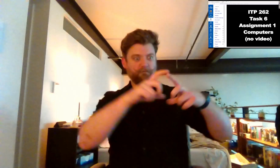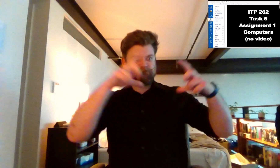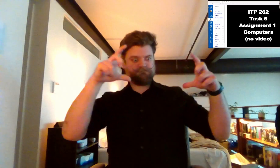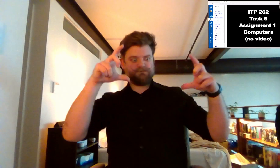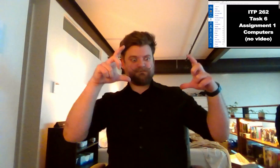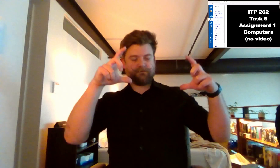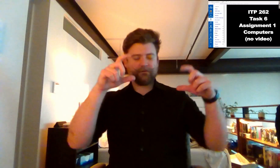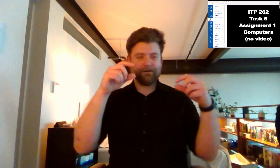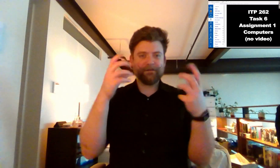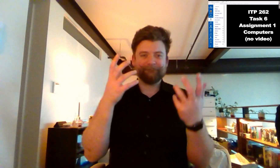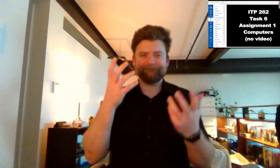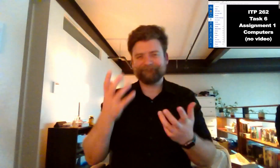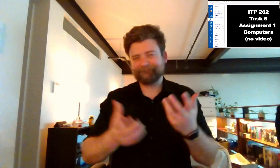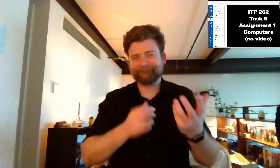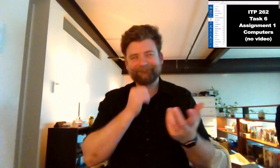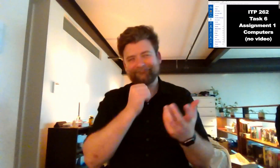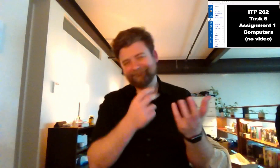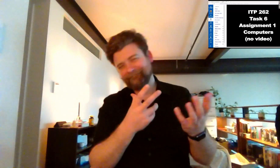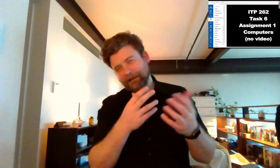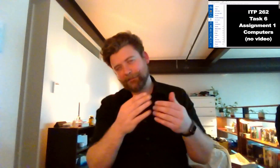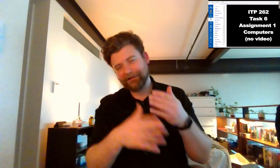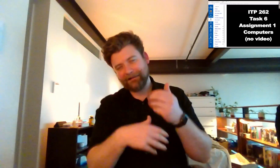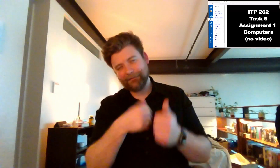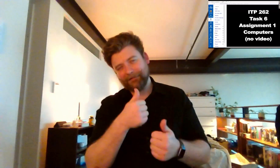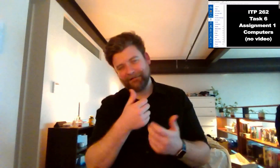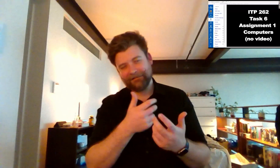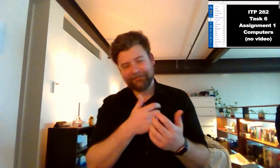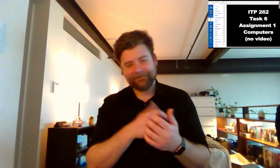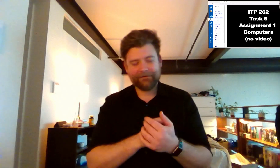political complaint, and you would want to send that.